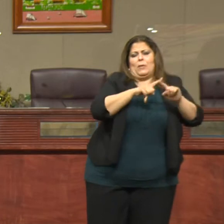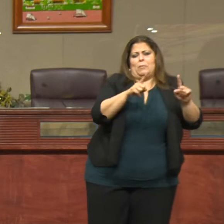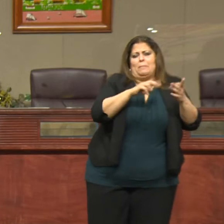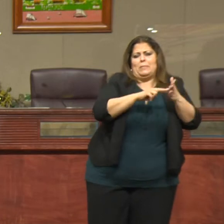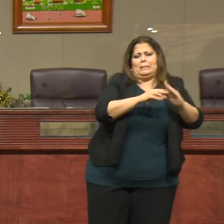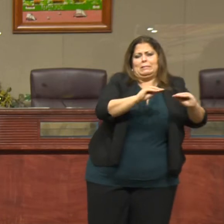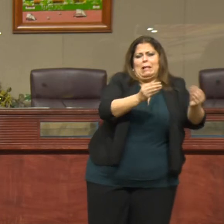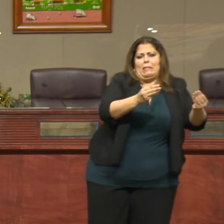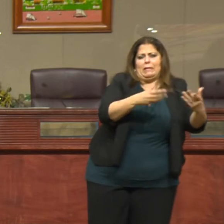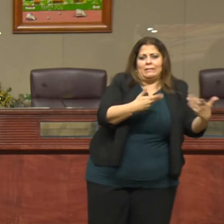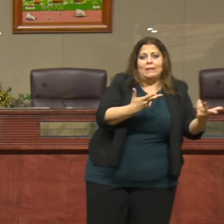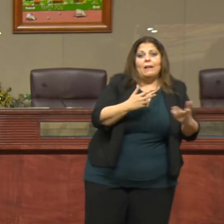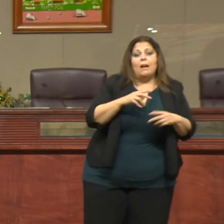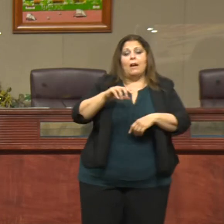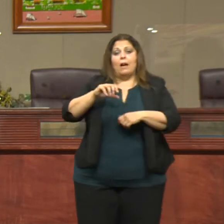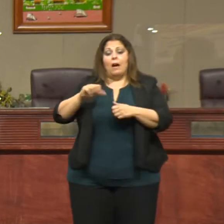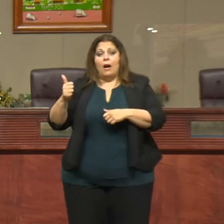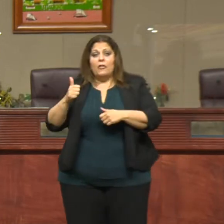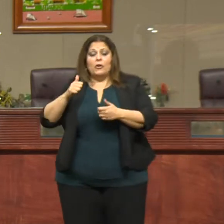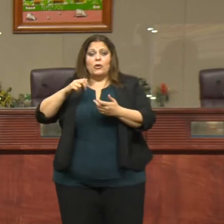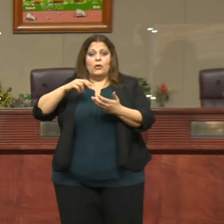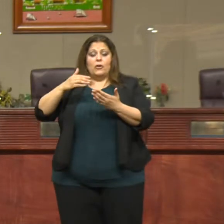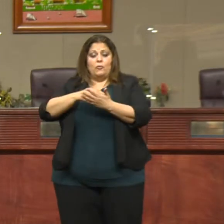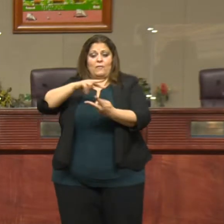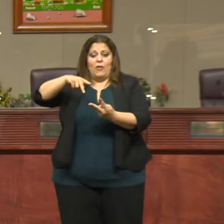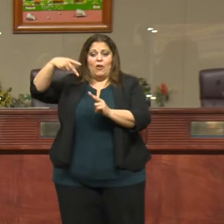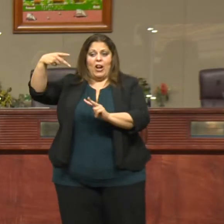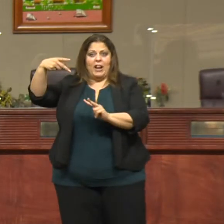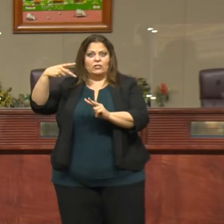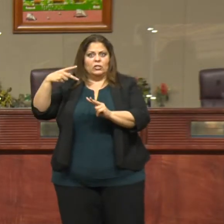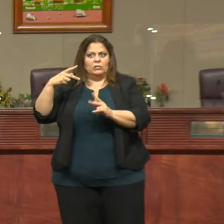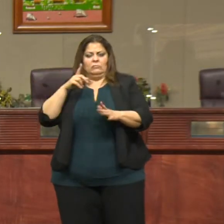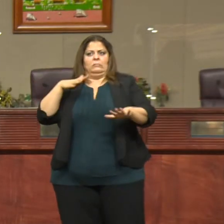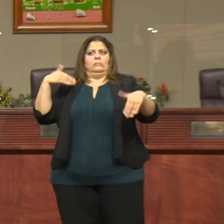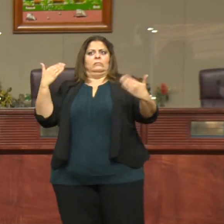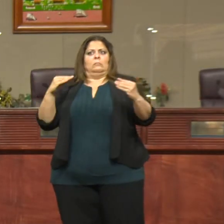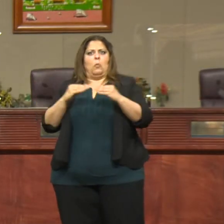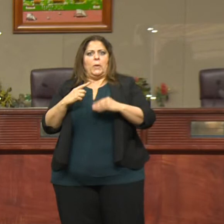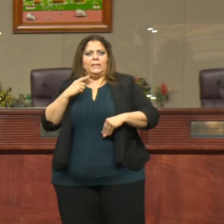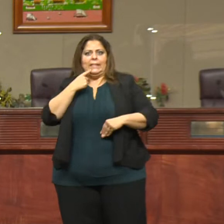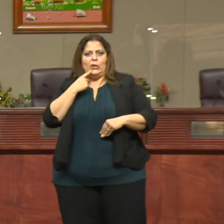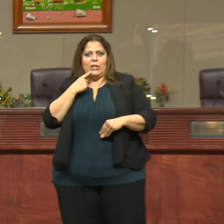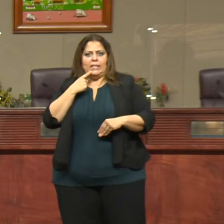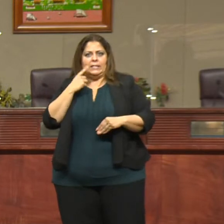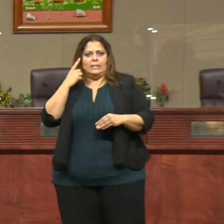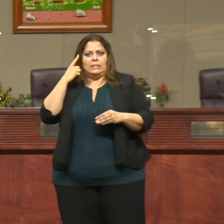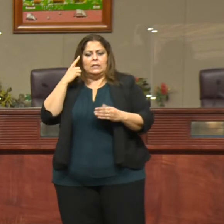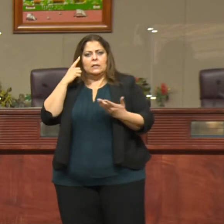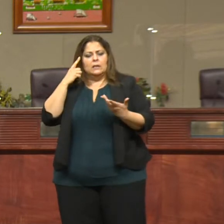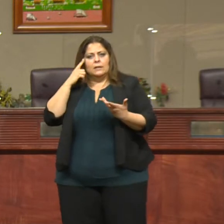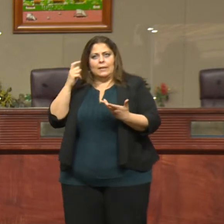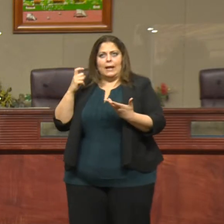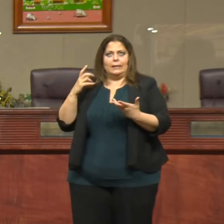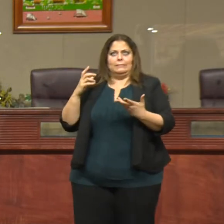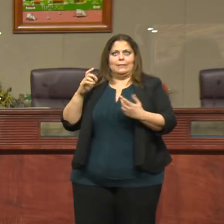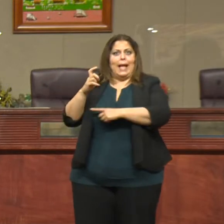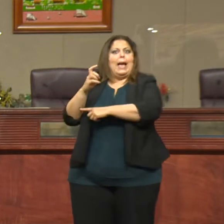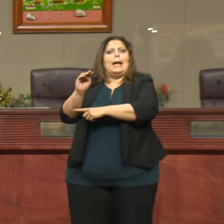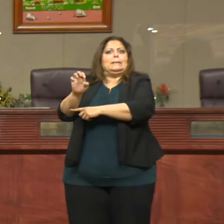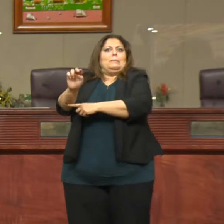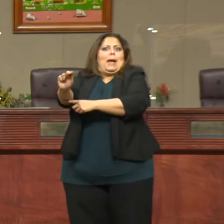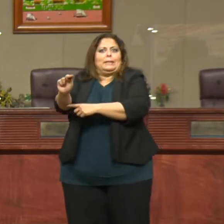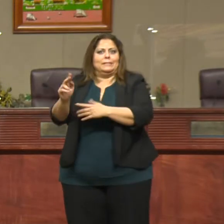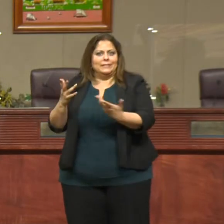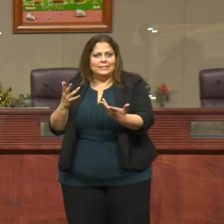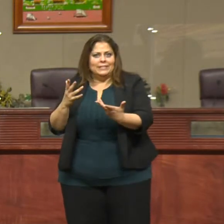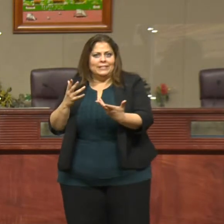with an analogy, so perhaps the X-Men, we humans we in this room have different genetic variations, but say